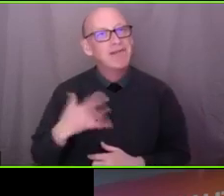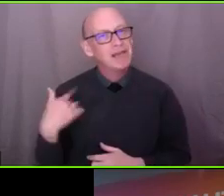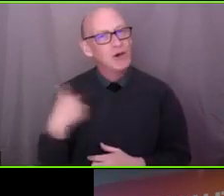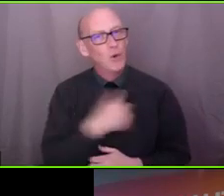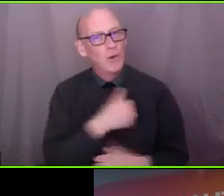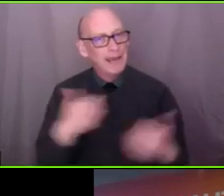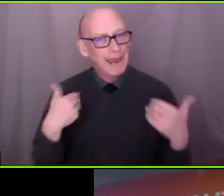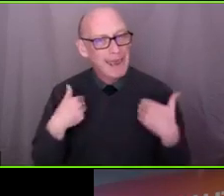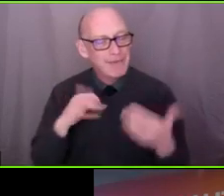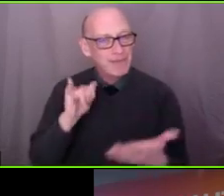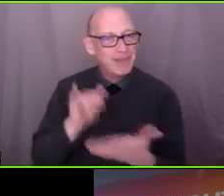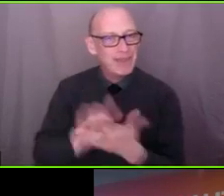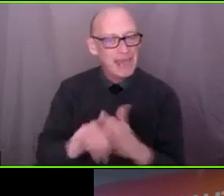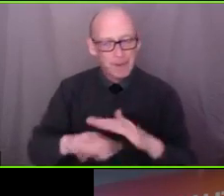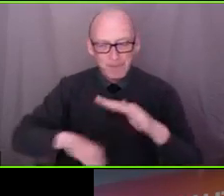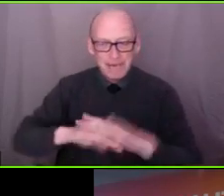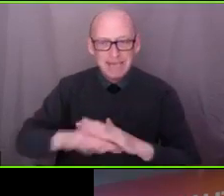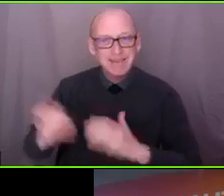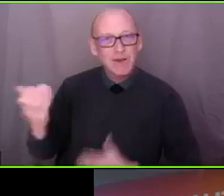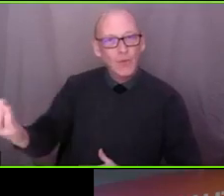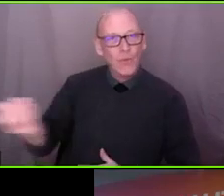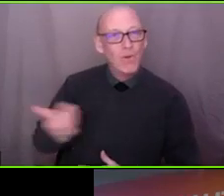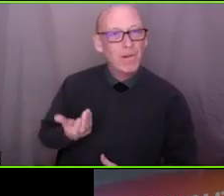have that basic welcoming